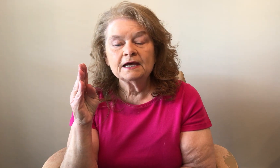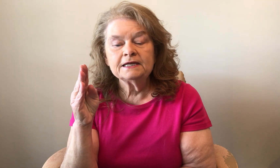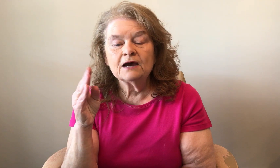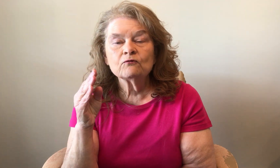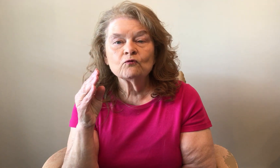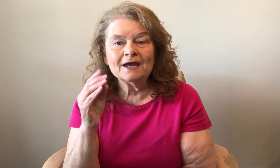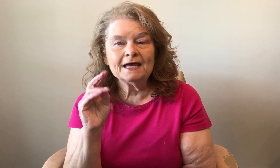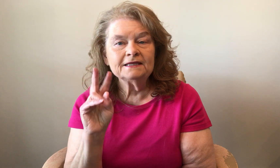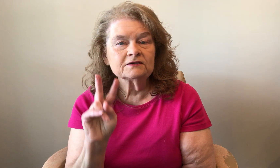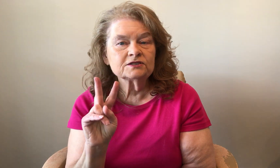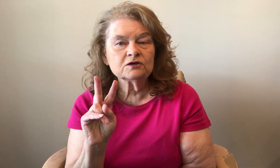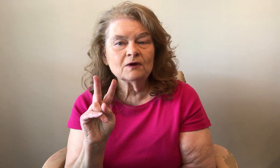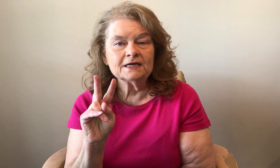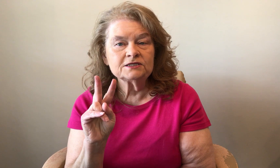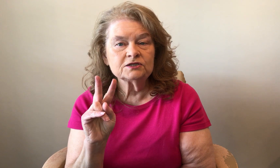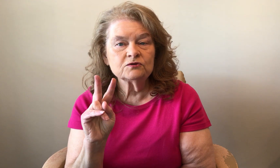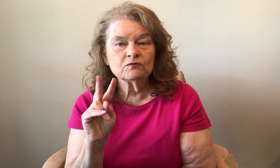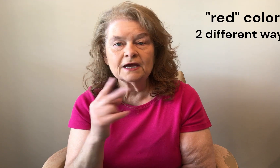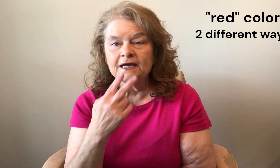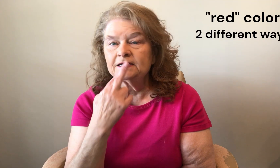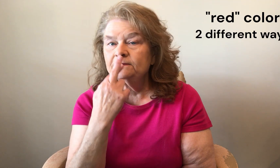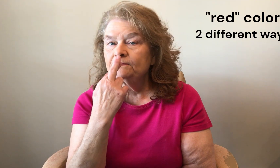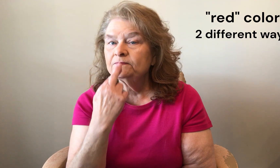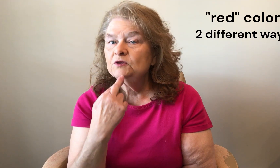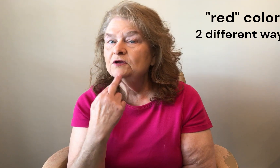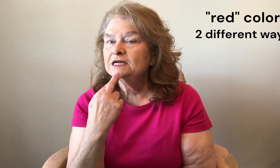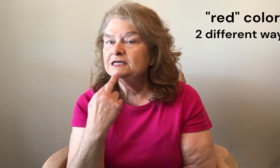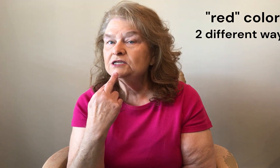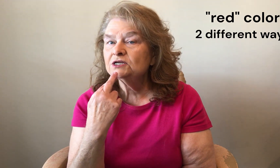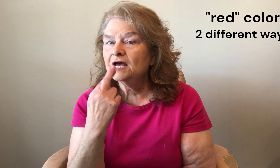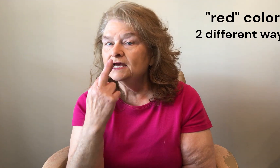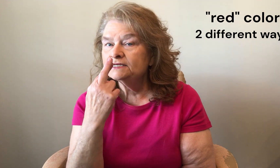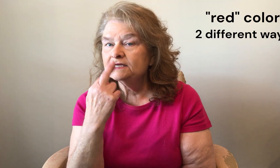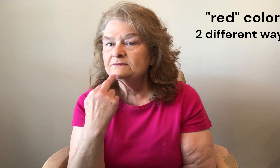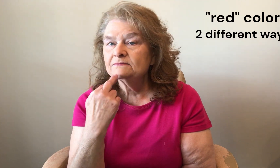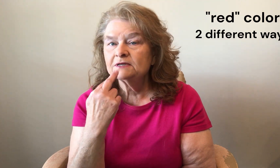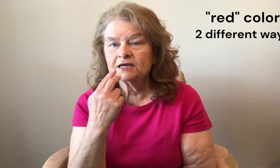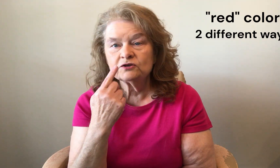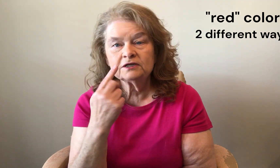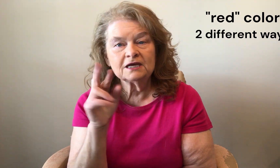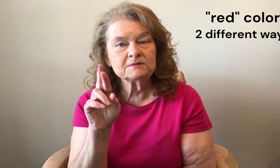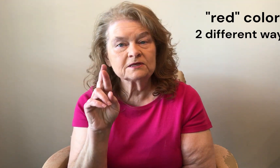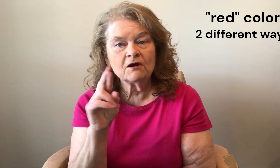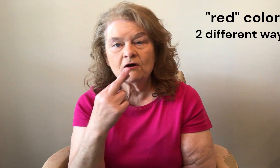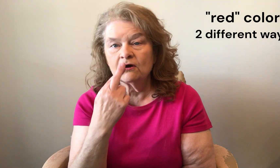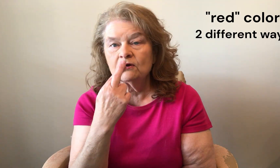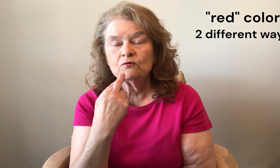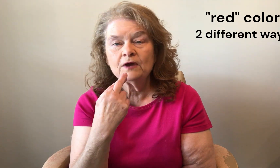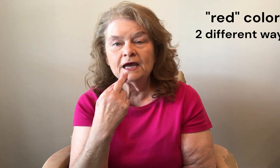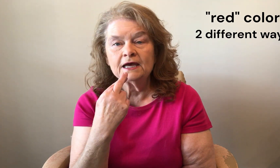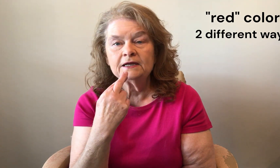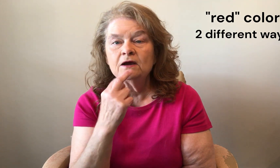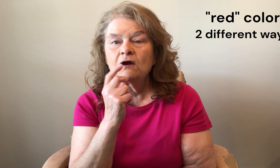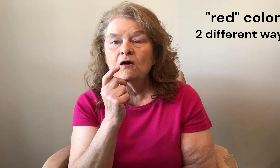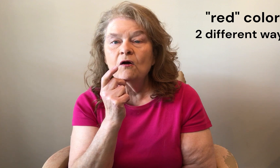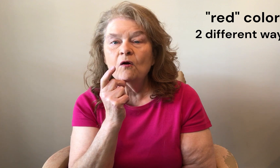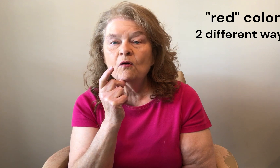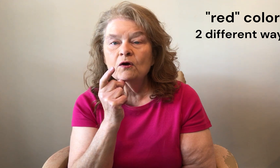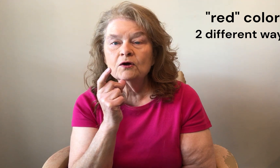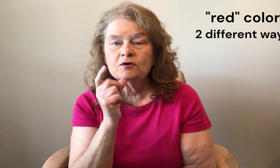Now, red, there's two ways to do red. You can initialize it like your lips, the R, red, or you can